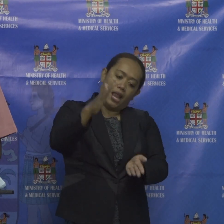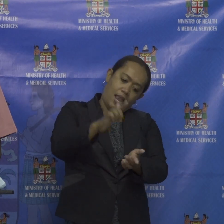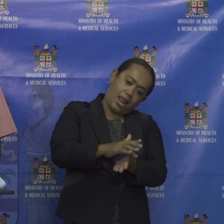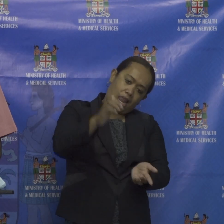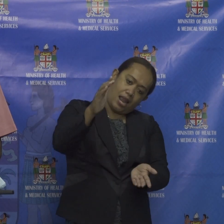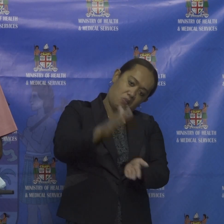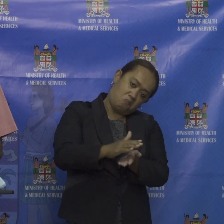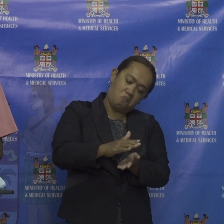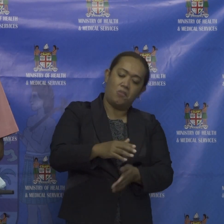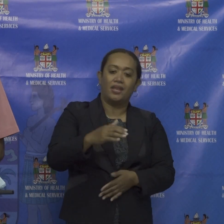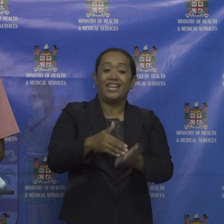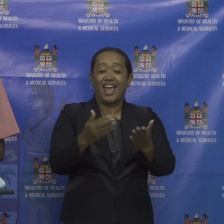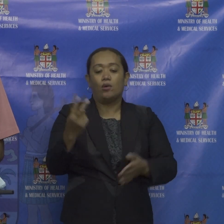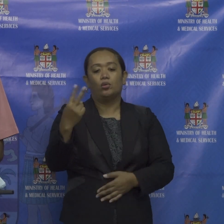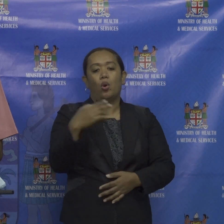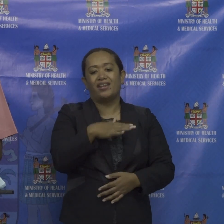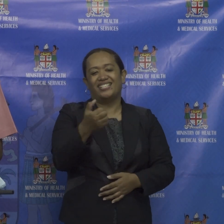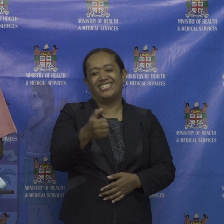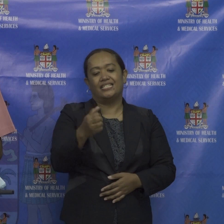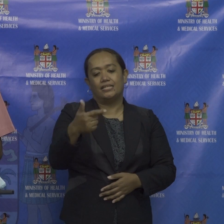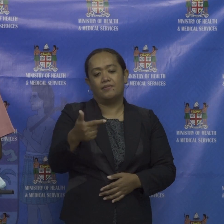267, and it will continue to drop as